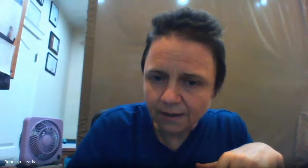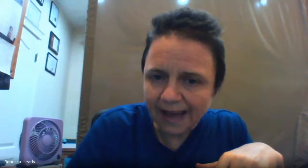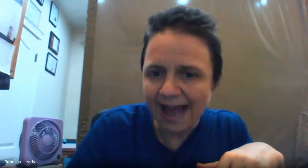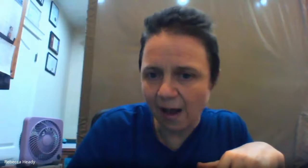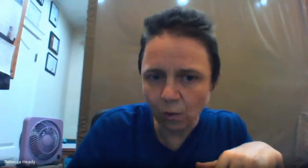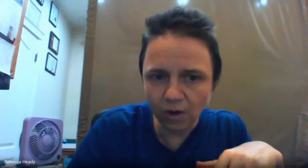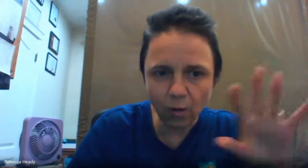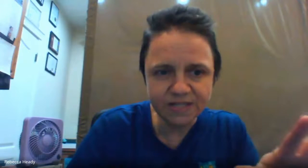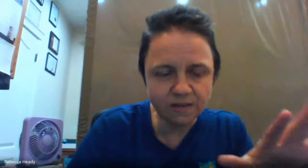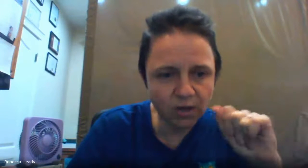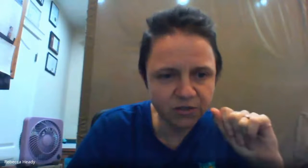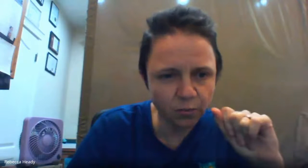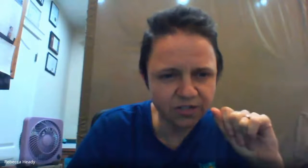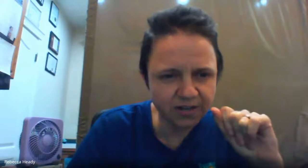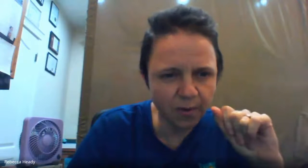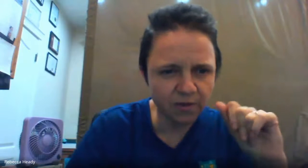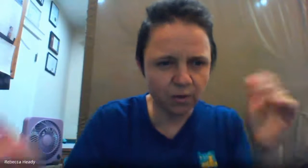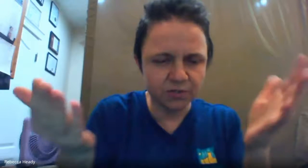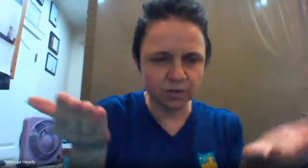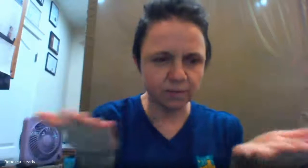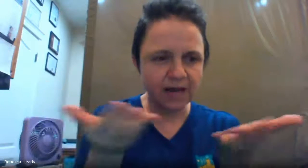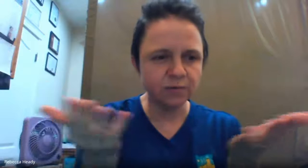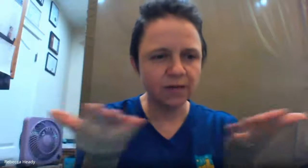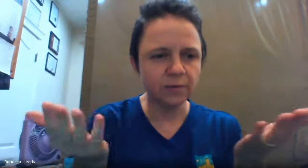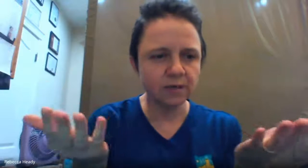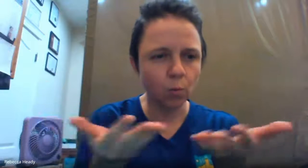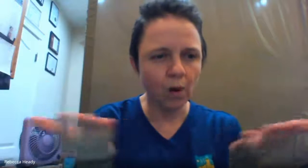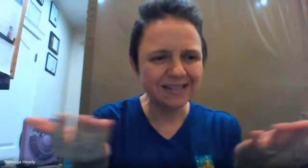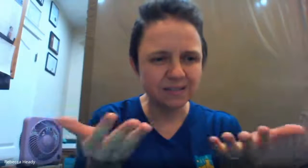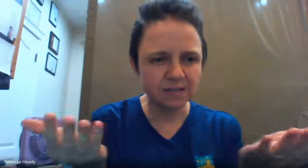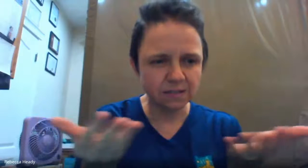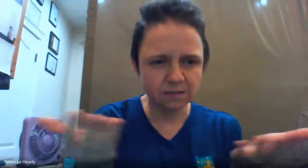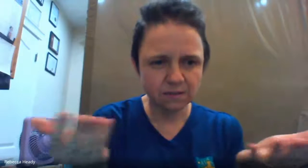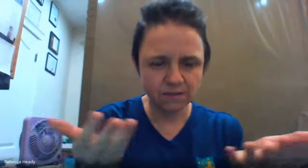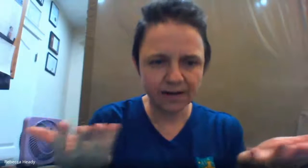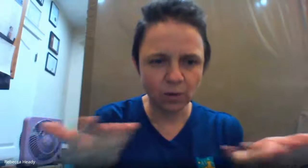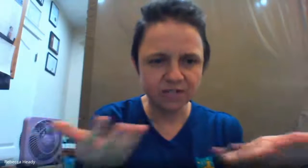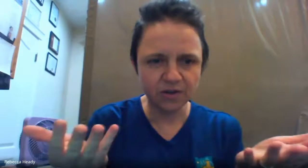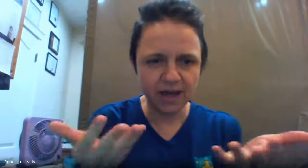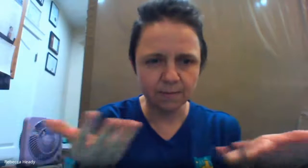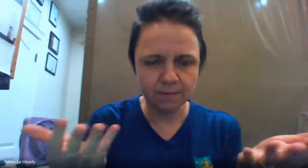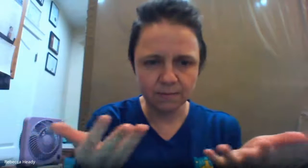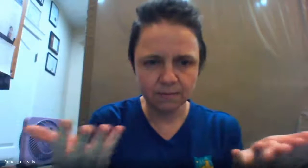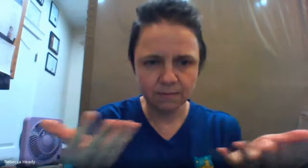How? Oh, we did the question words. You guys remember the question words from last week? We did what? What's your name? And